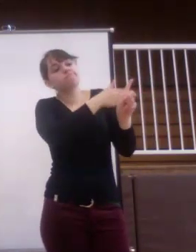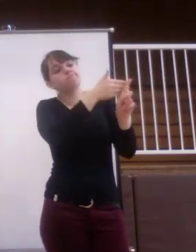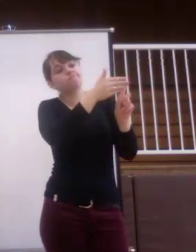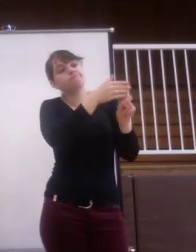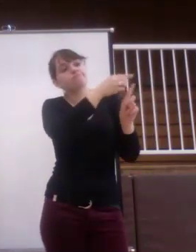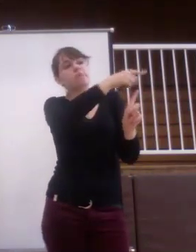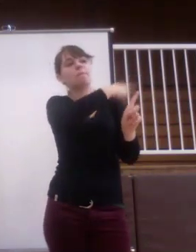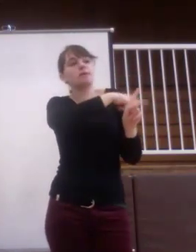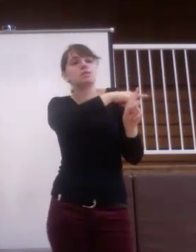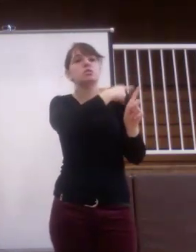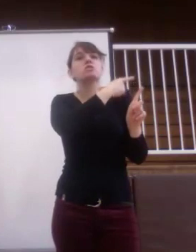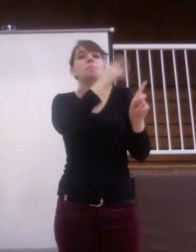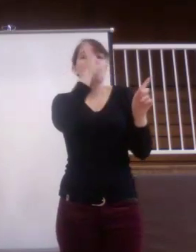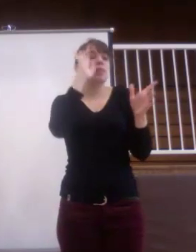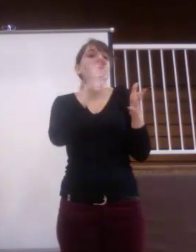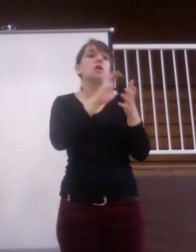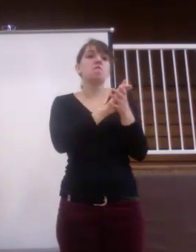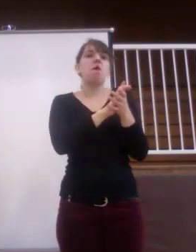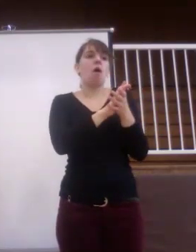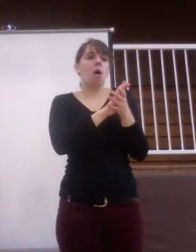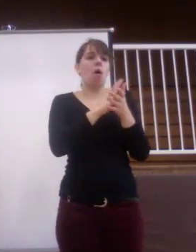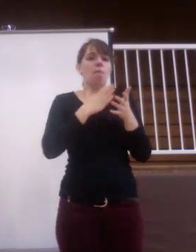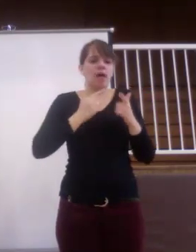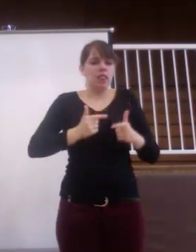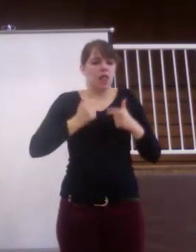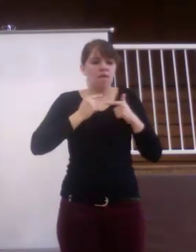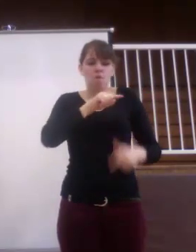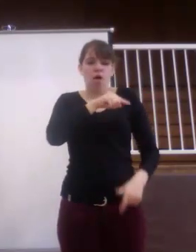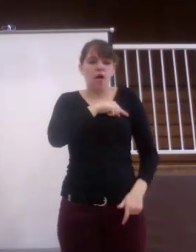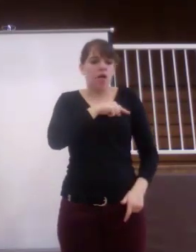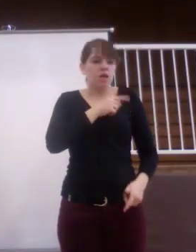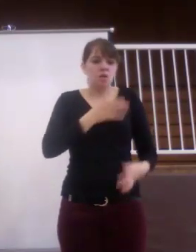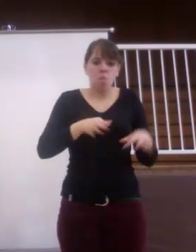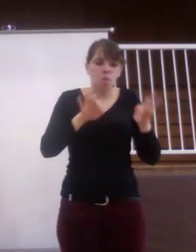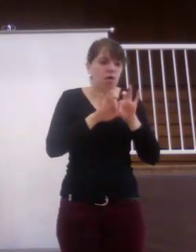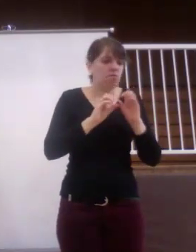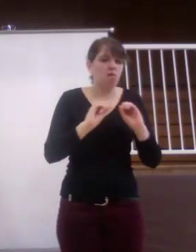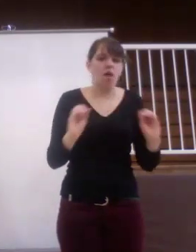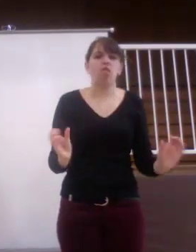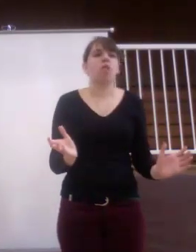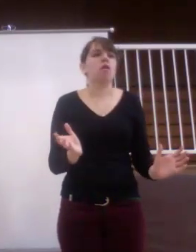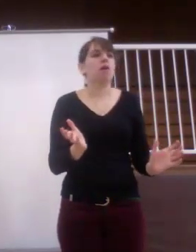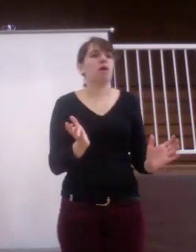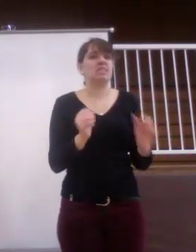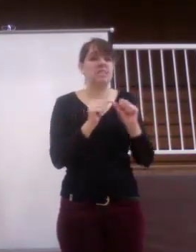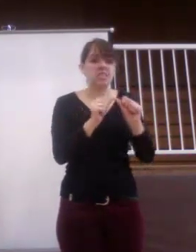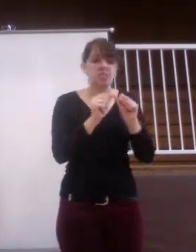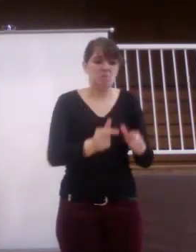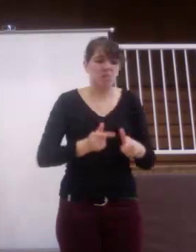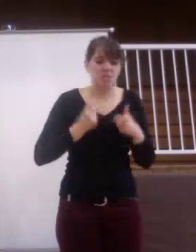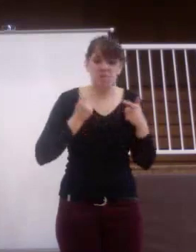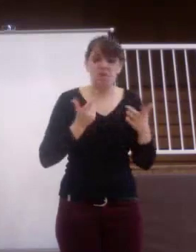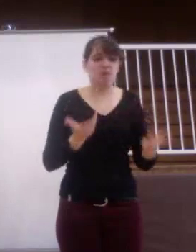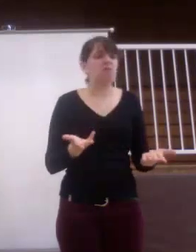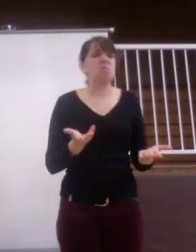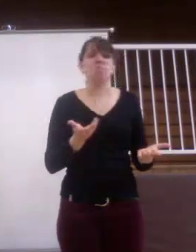believing that their quality of life may not be good enough to continue living.